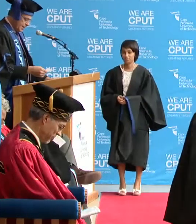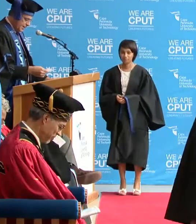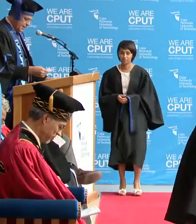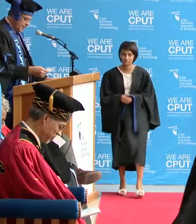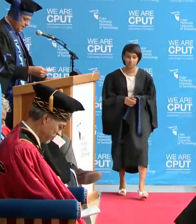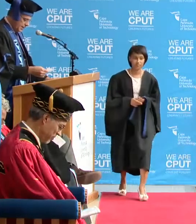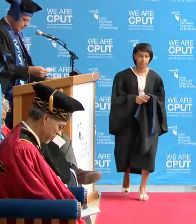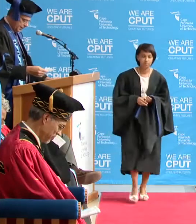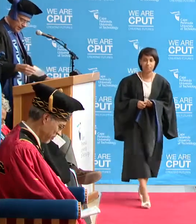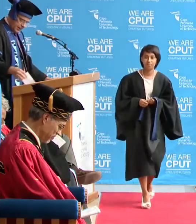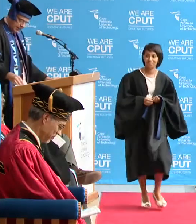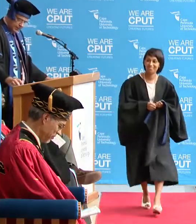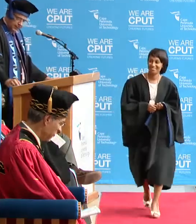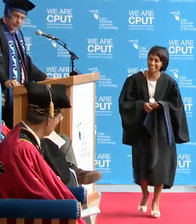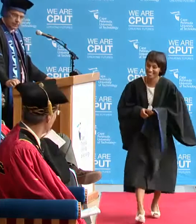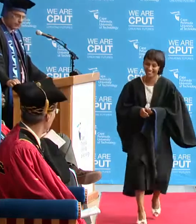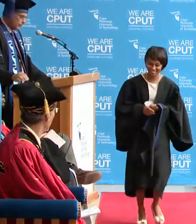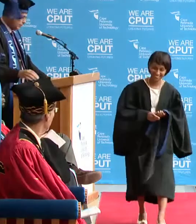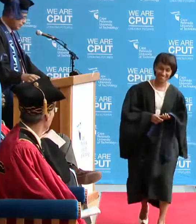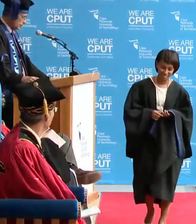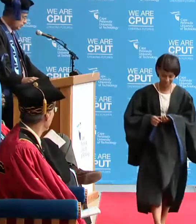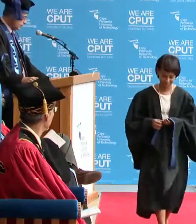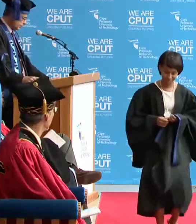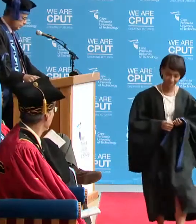Samantha Lillian Tice.